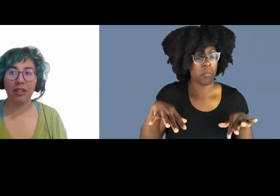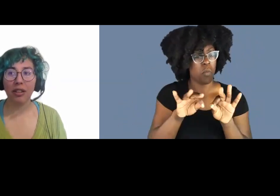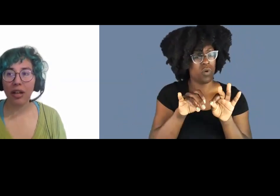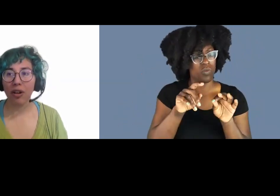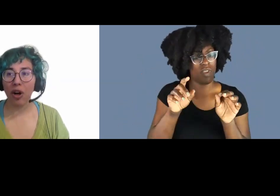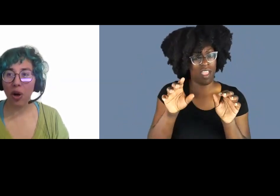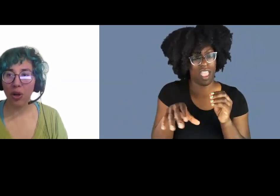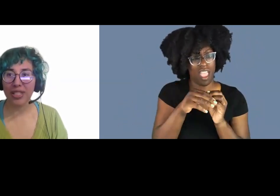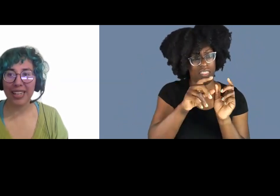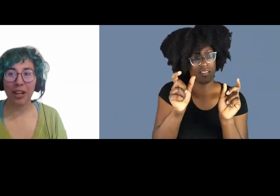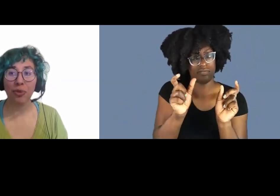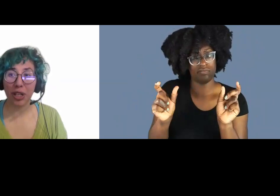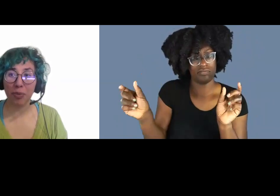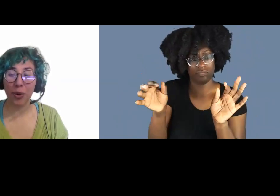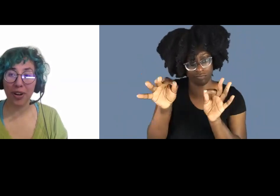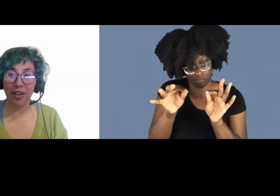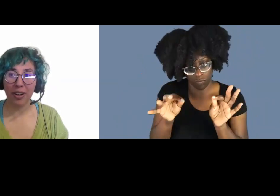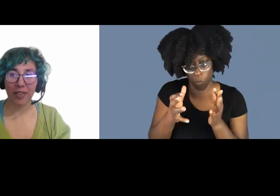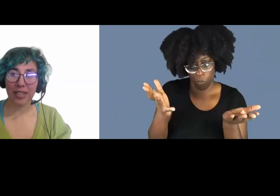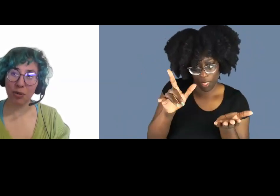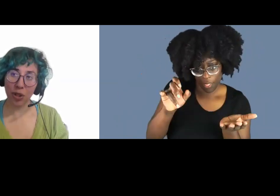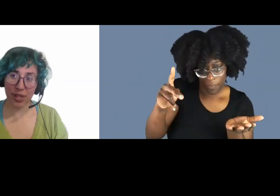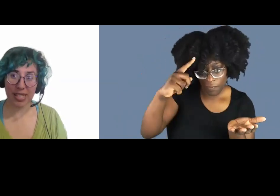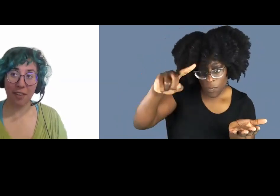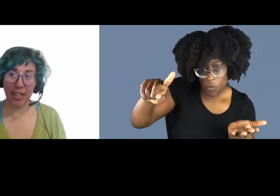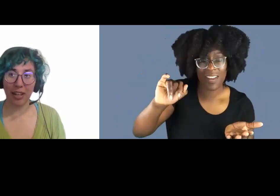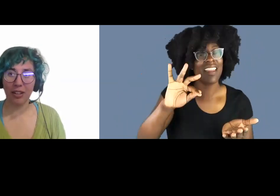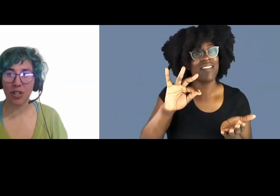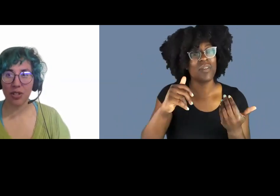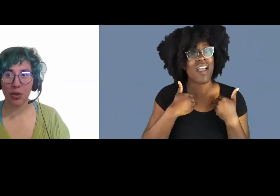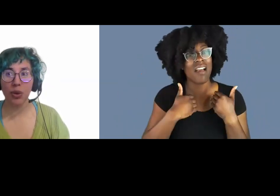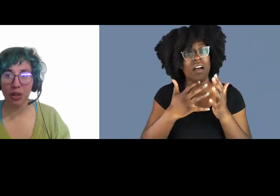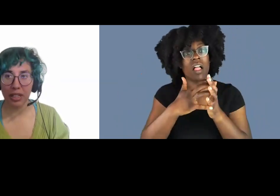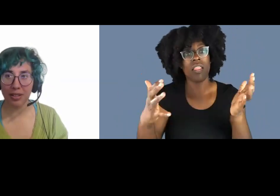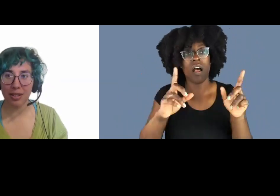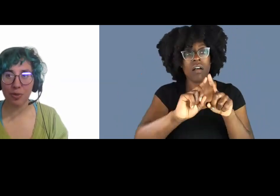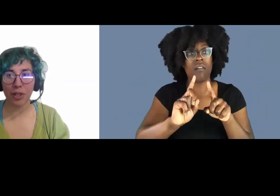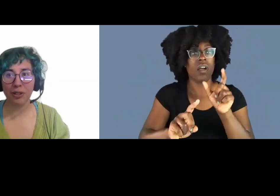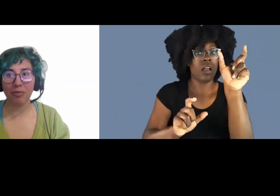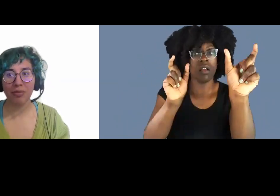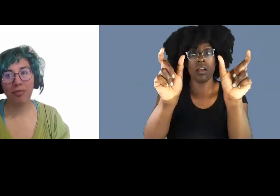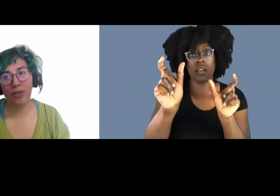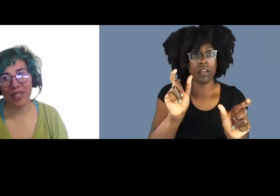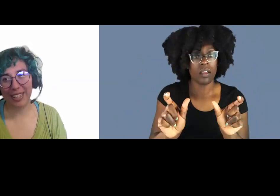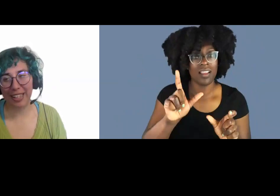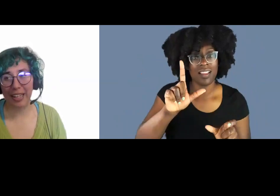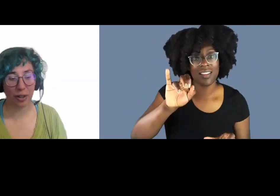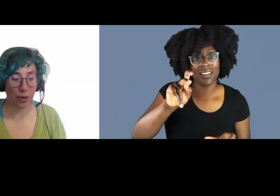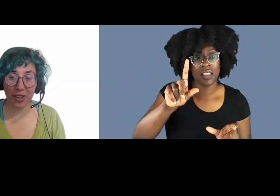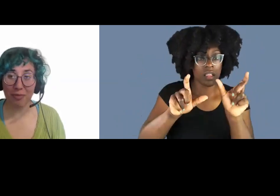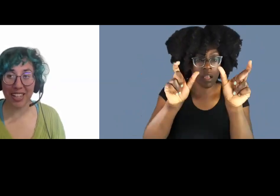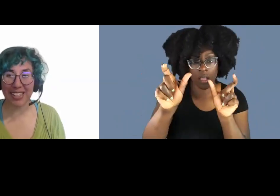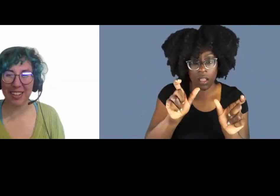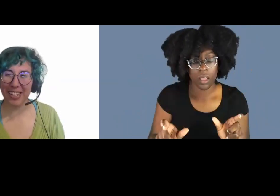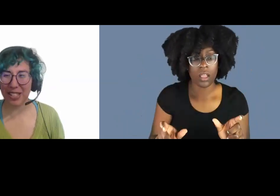and they're all saying read more, then someone who is navigating just through their links will most likely